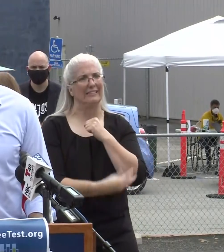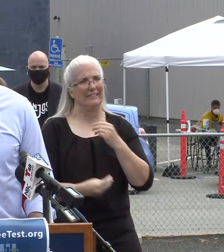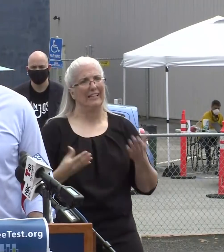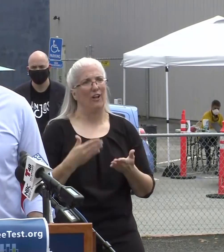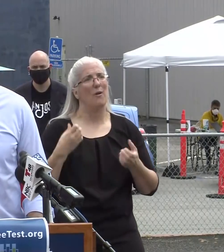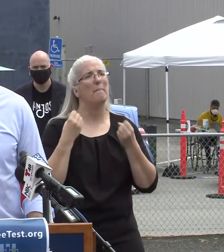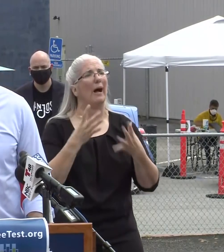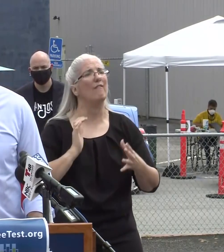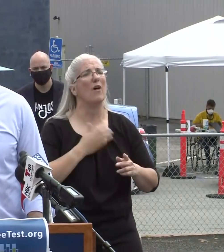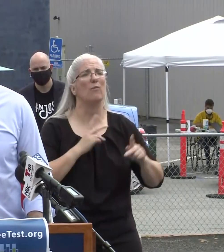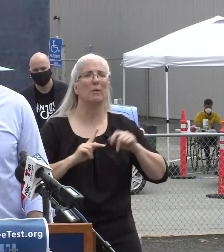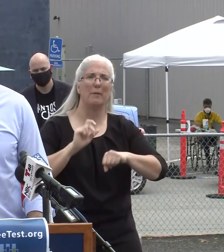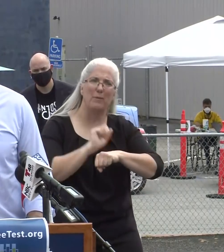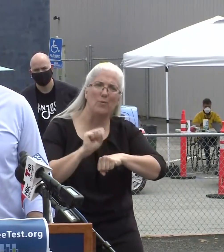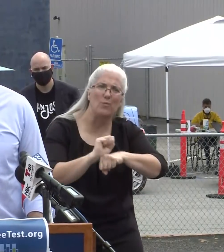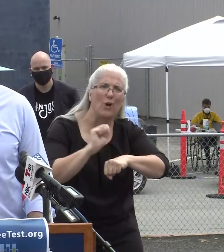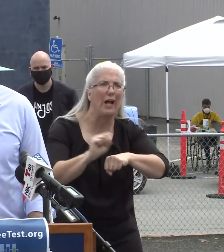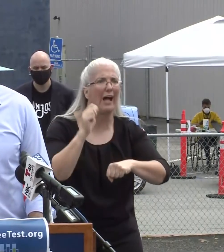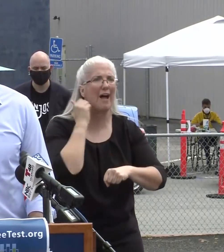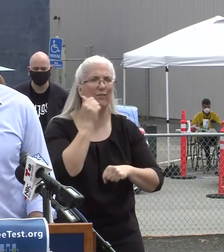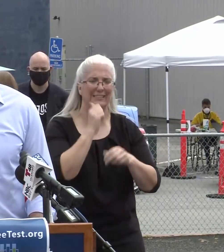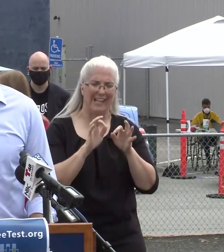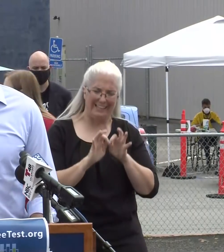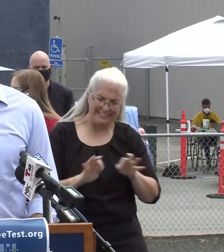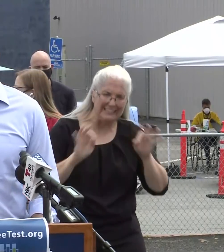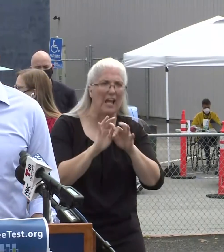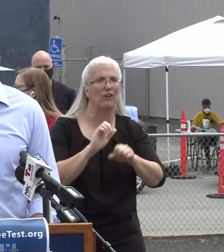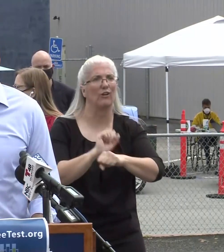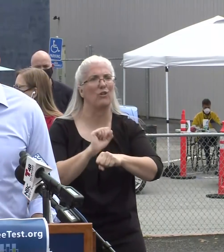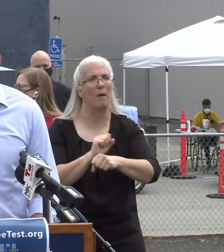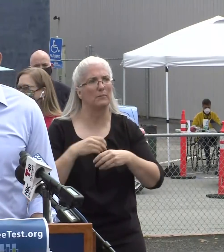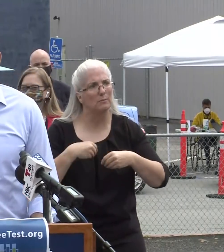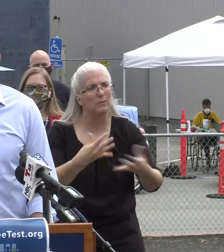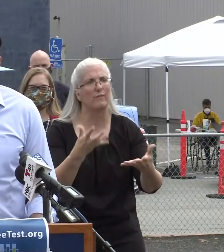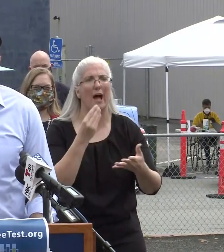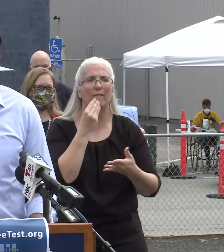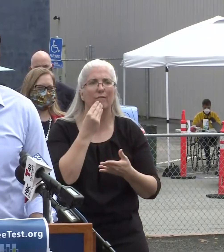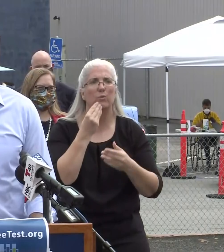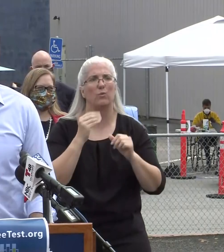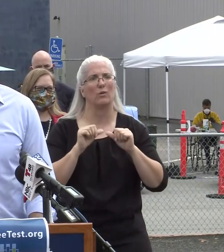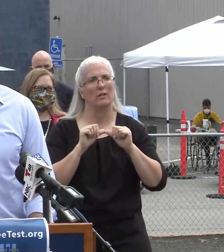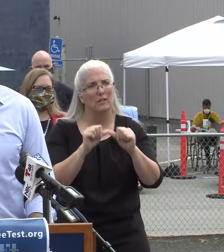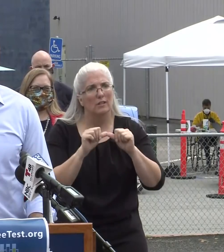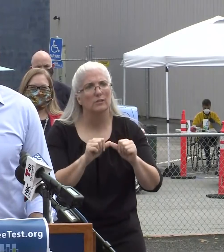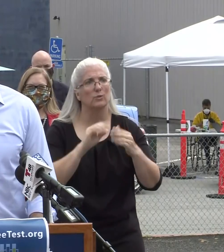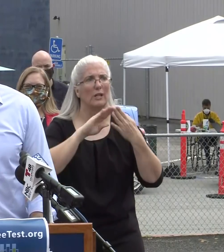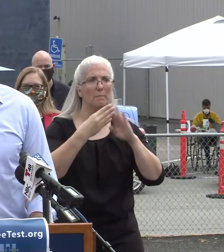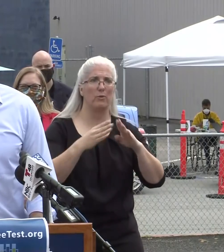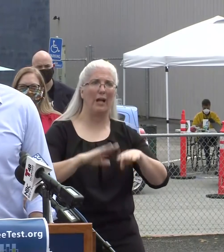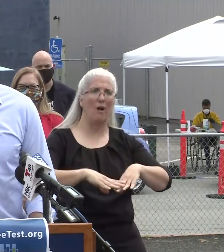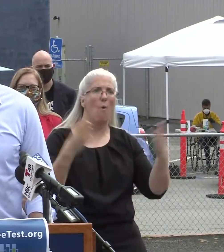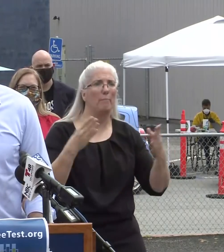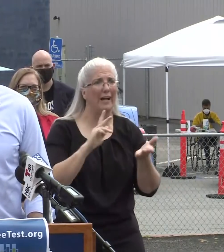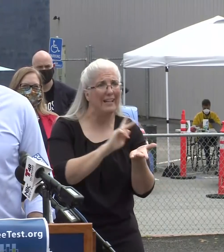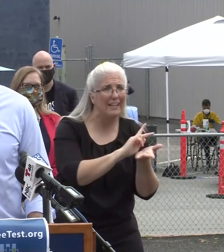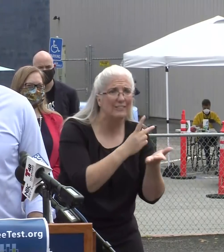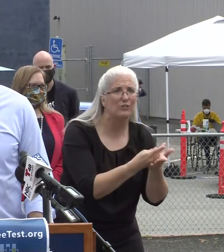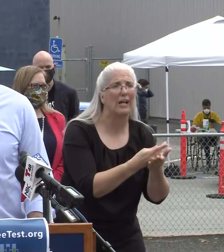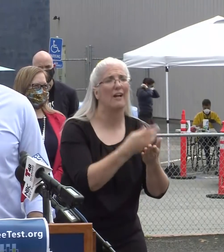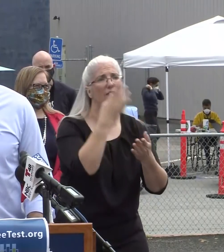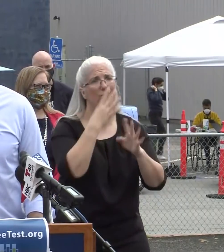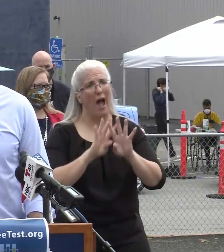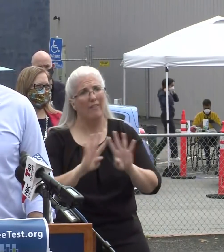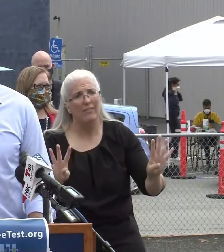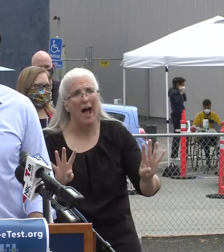in essential industries, providing the food that is sustaining our community in kitchens. They're frontline healthcare